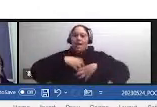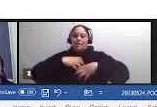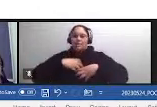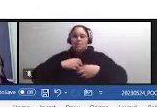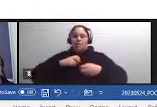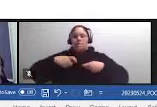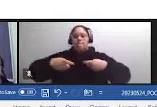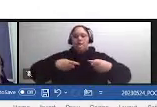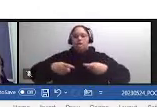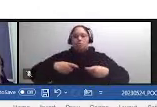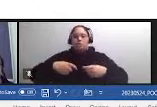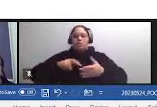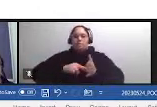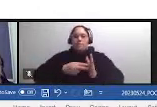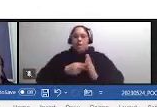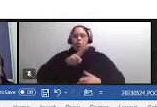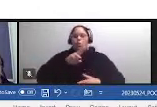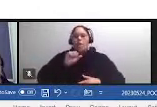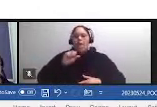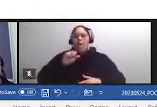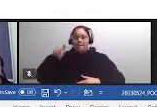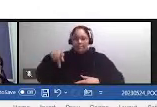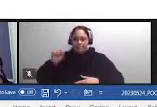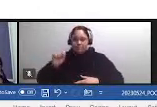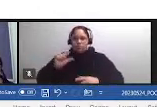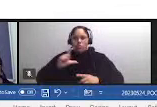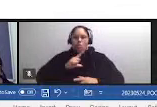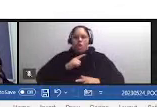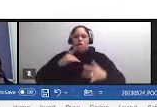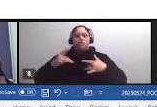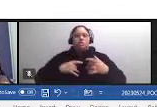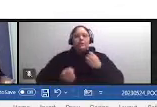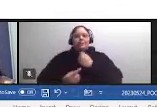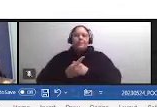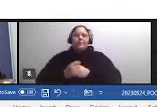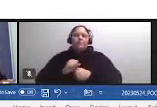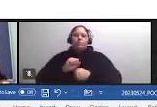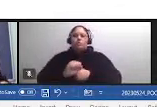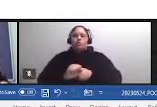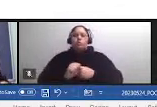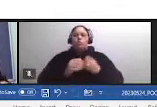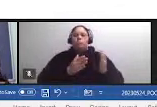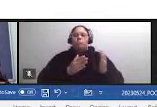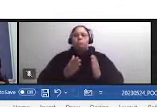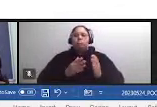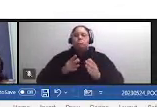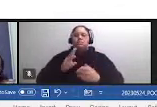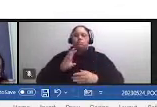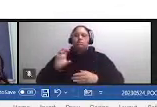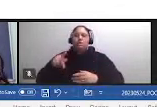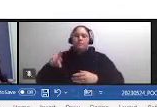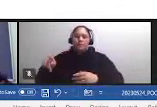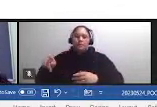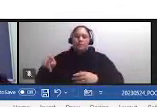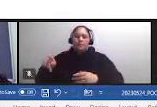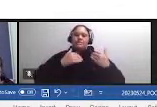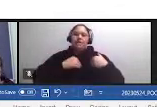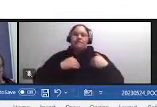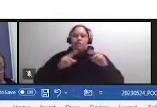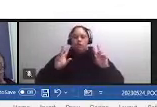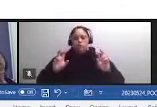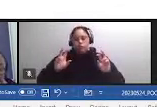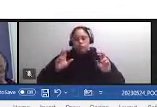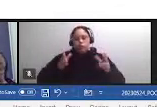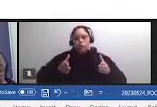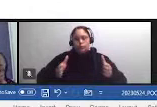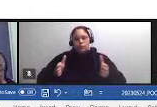the UMs, because there was a concern about the precinct of WCPP and there were some safety issues as well.